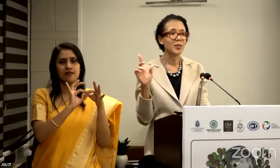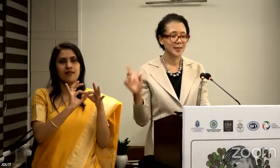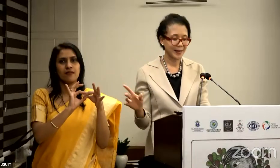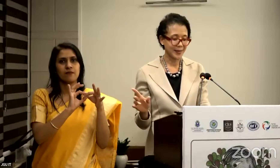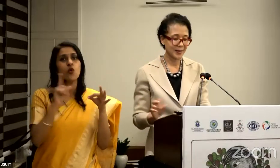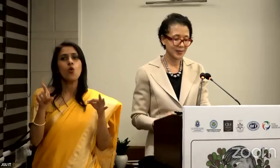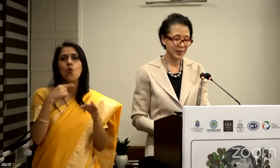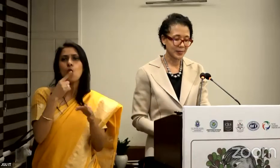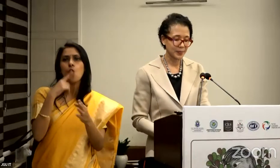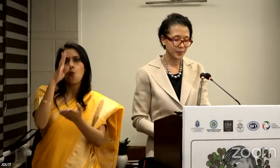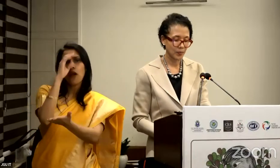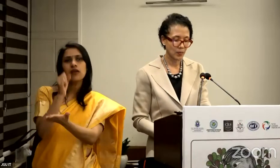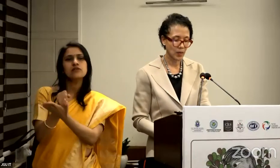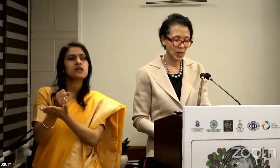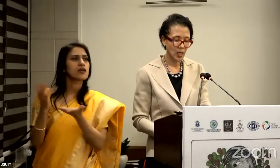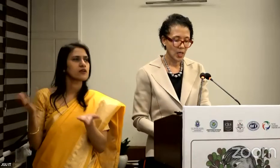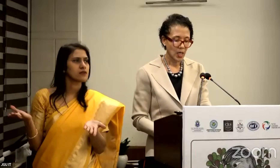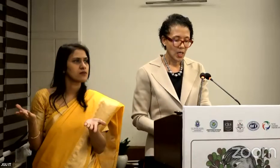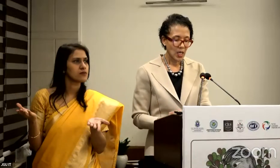who decides.